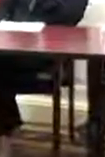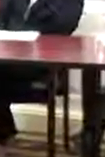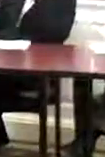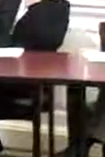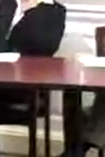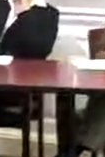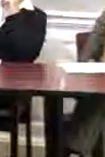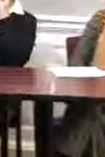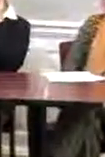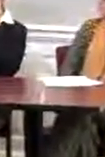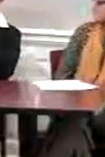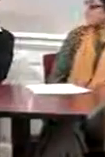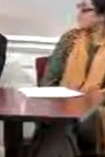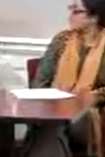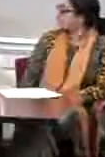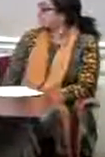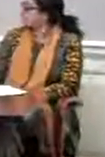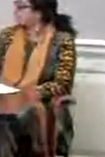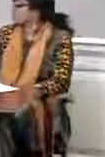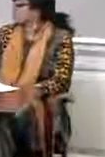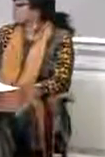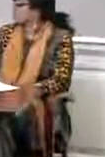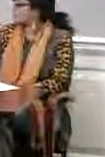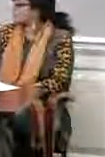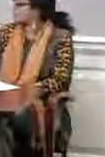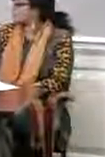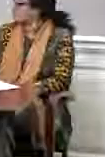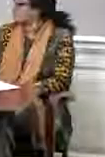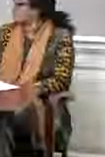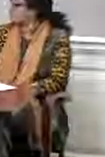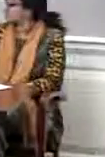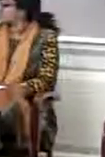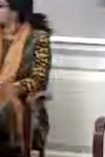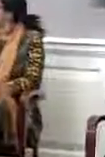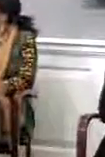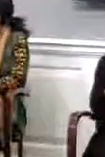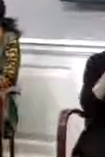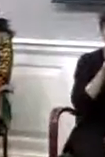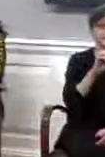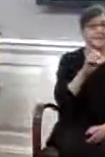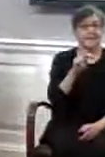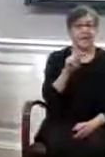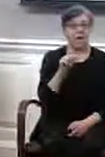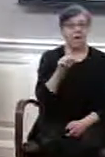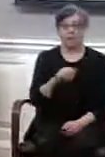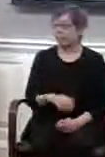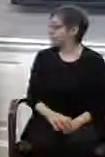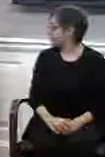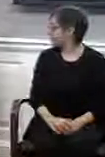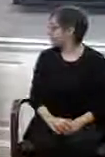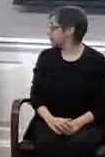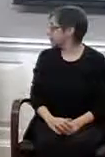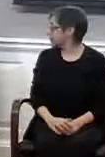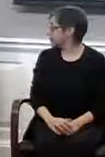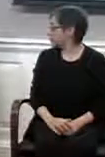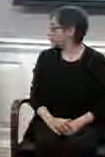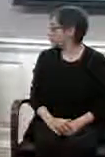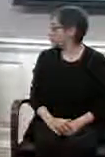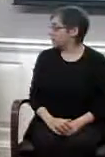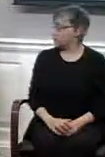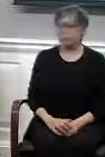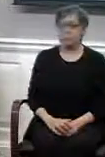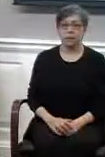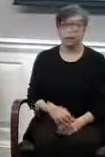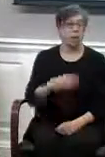Sure. So I'll address your first question. Human rights education is not part of any